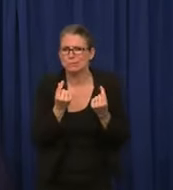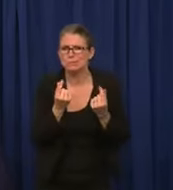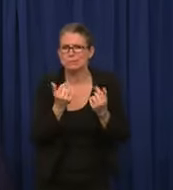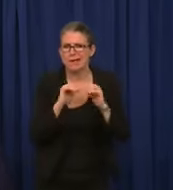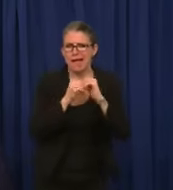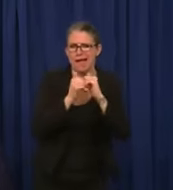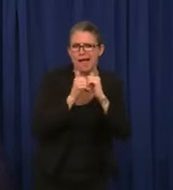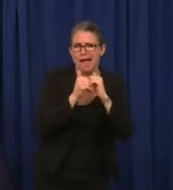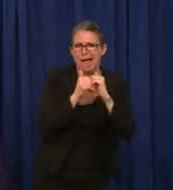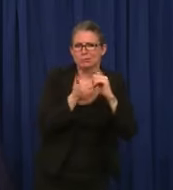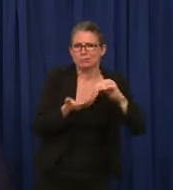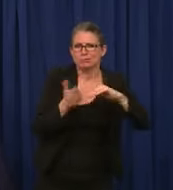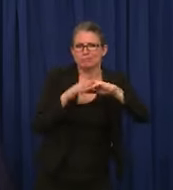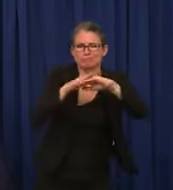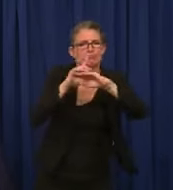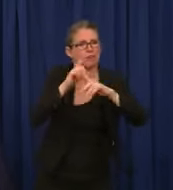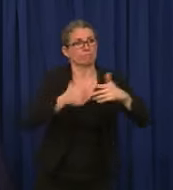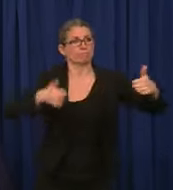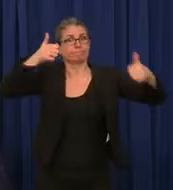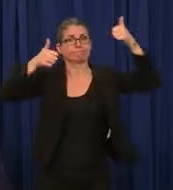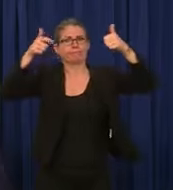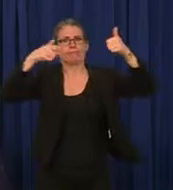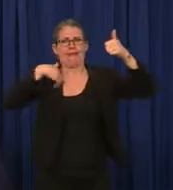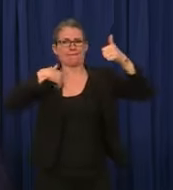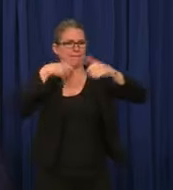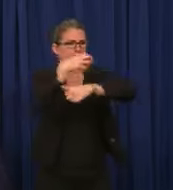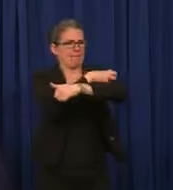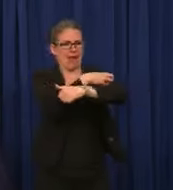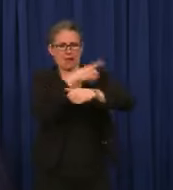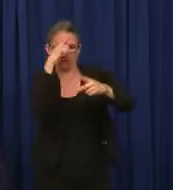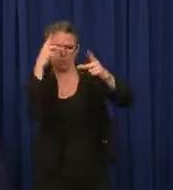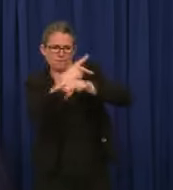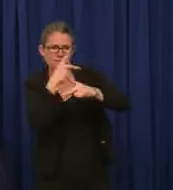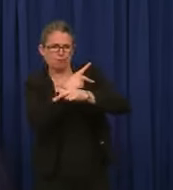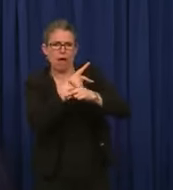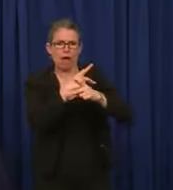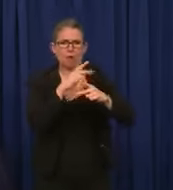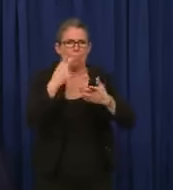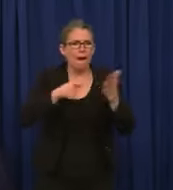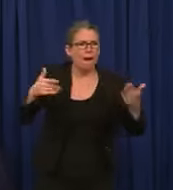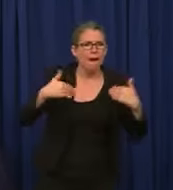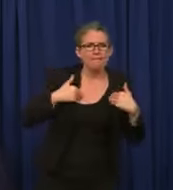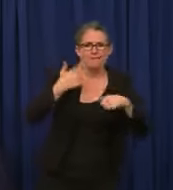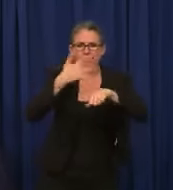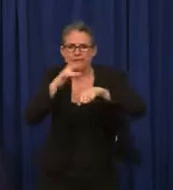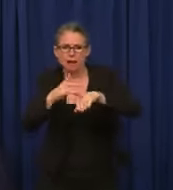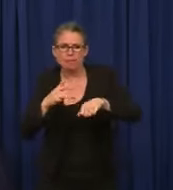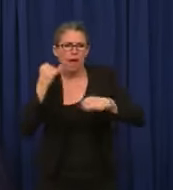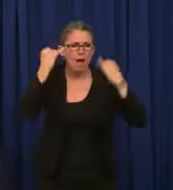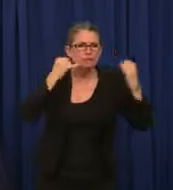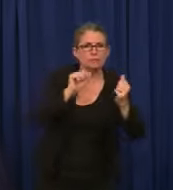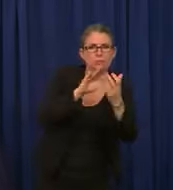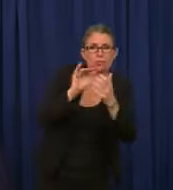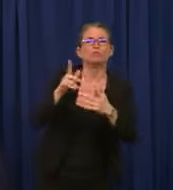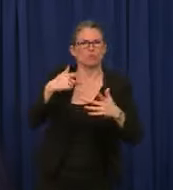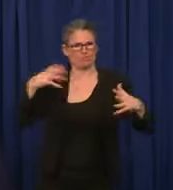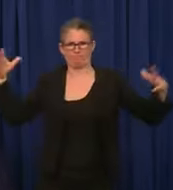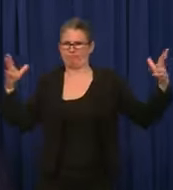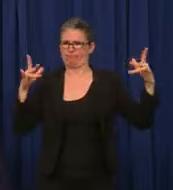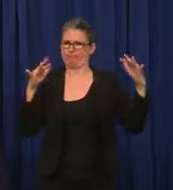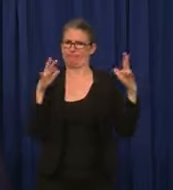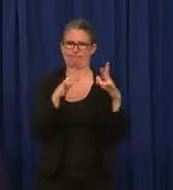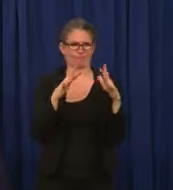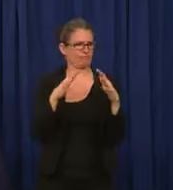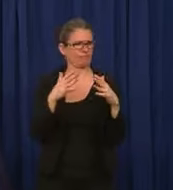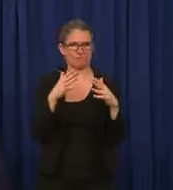planner, the city manager, the city's lead of Health and Human Services, as well as, of course, social